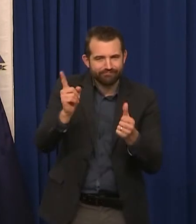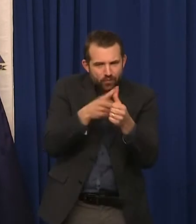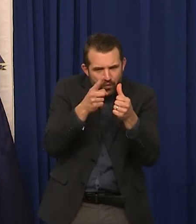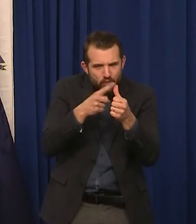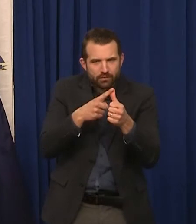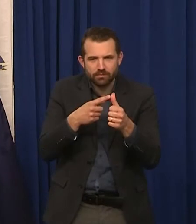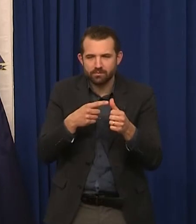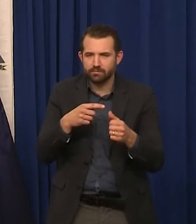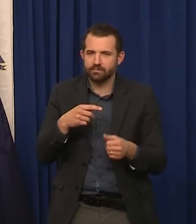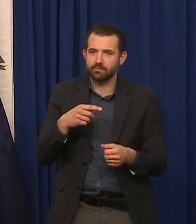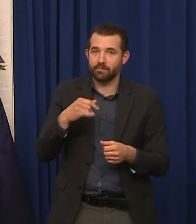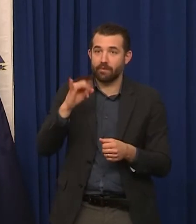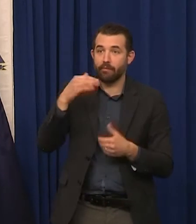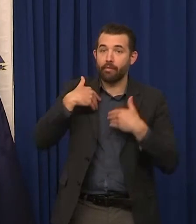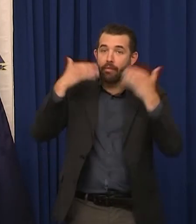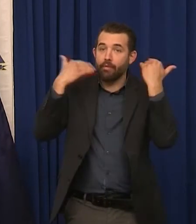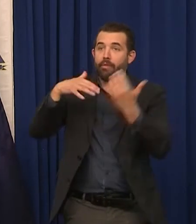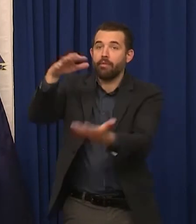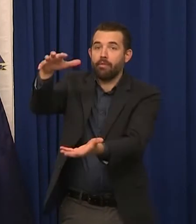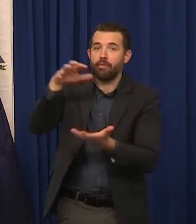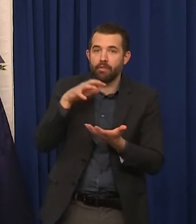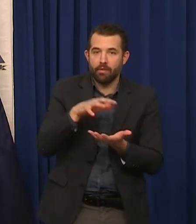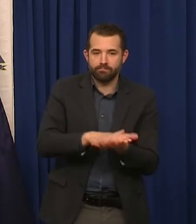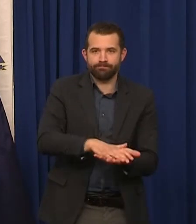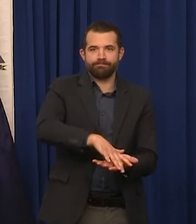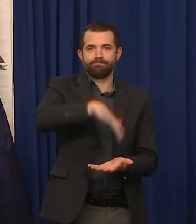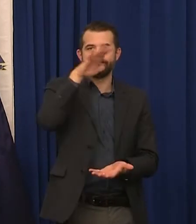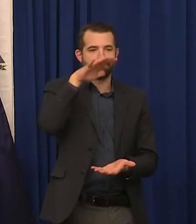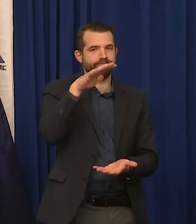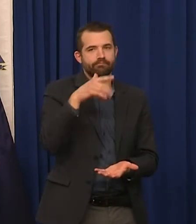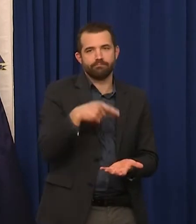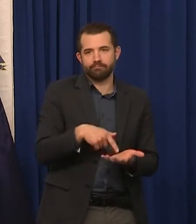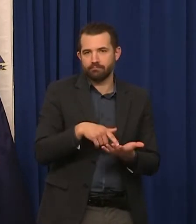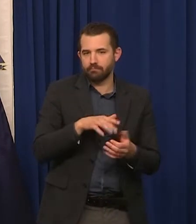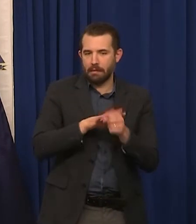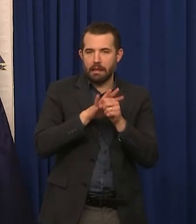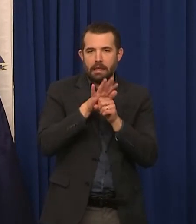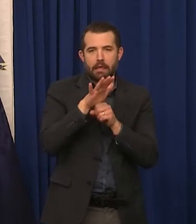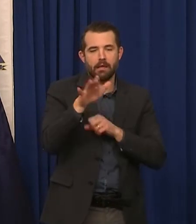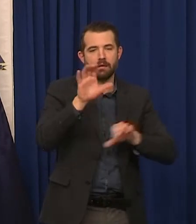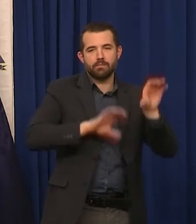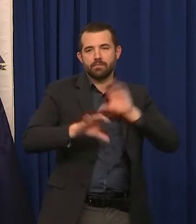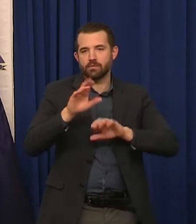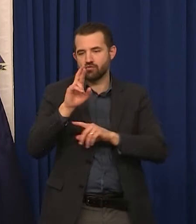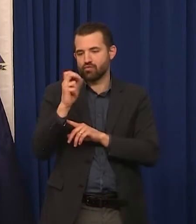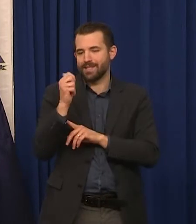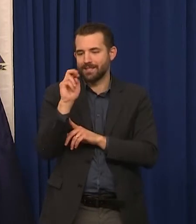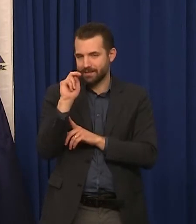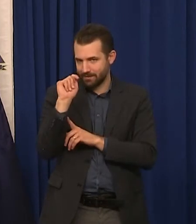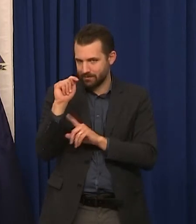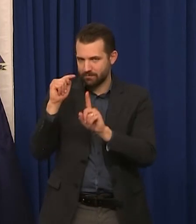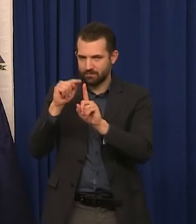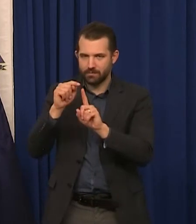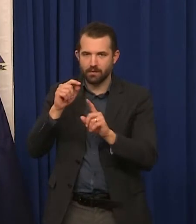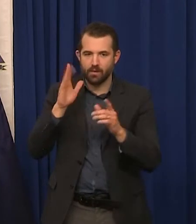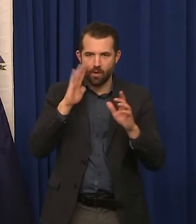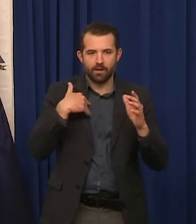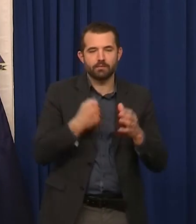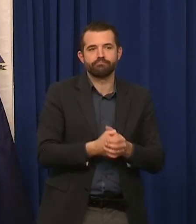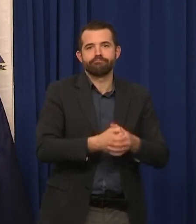more robust supply chain for the chemicals, the reagents that do the testing. That will allow us to expand our capacity even